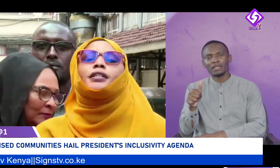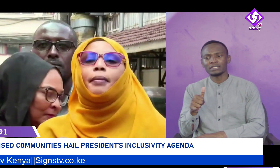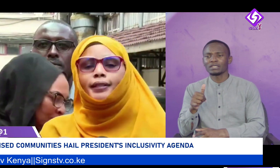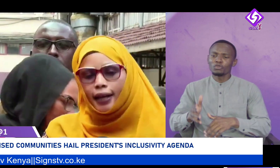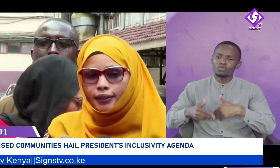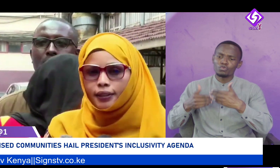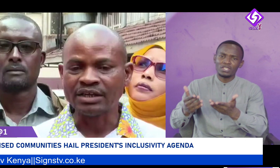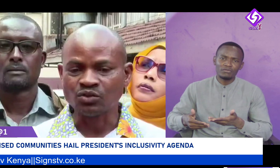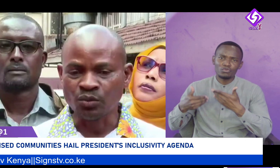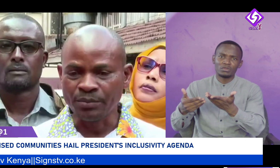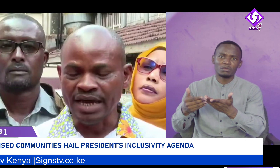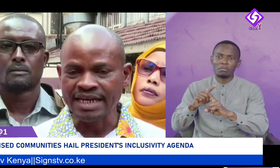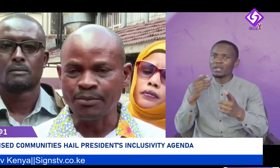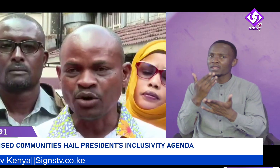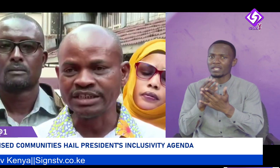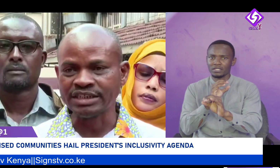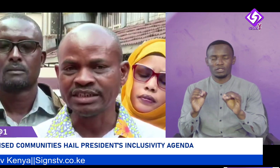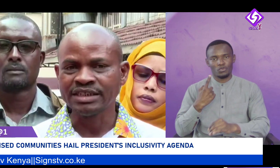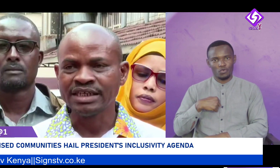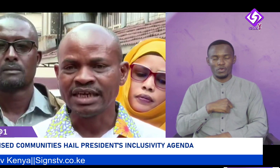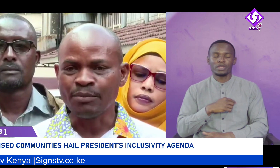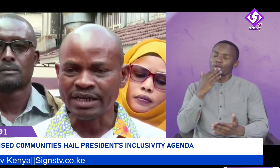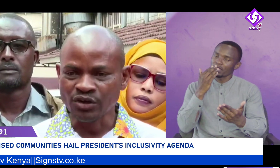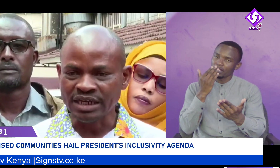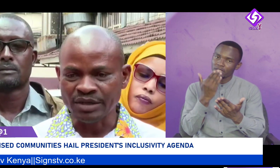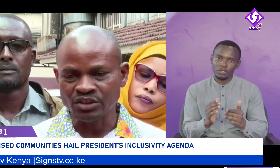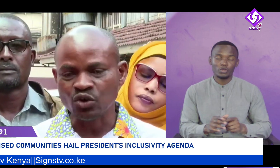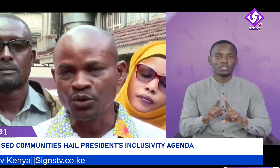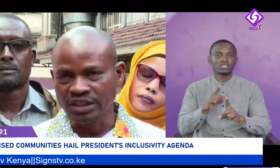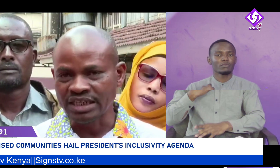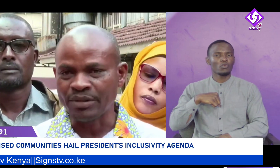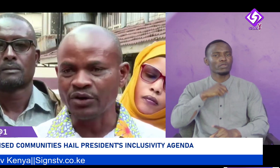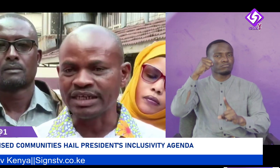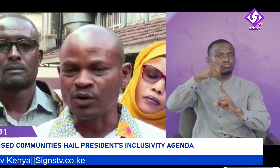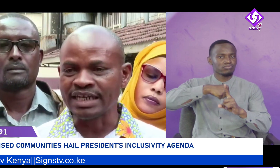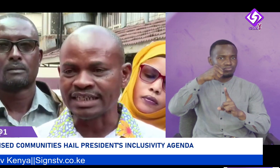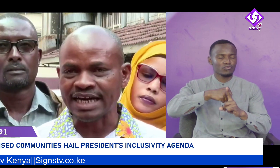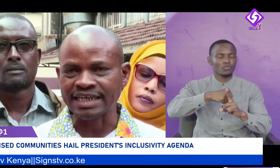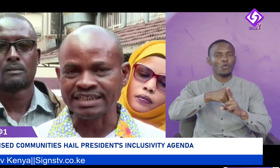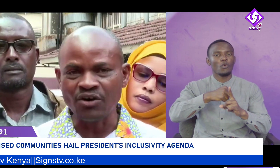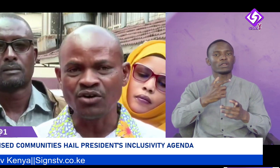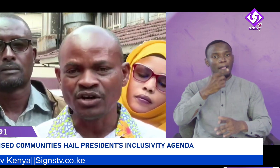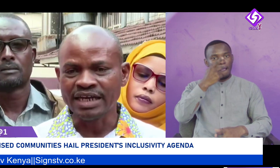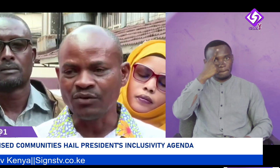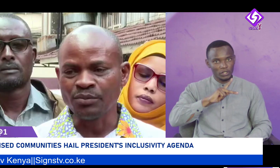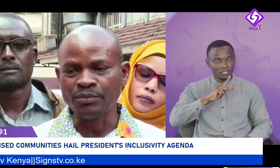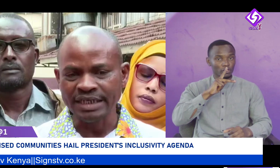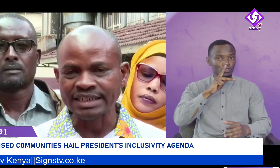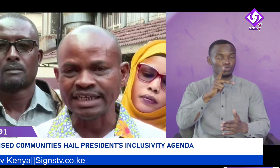tunasema asanti. Tumepigania policy ya minority and marginalized community ambayo itakuwa inatetea haki zao na iwe implemented ili